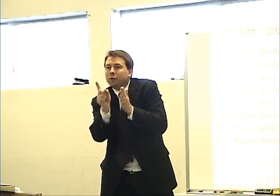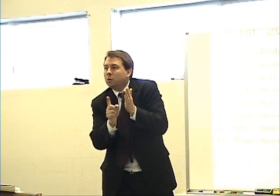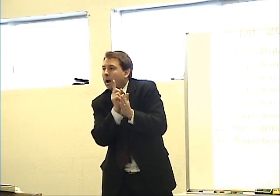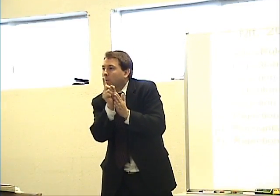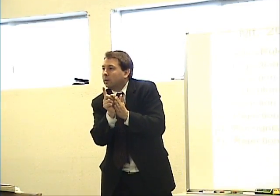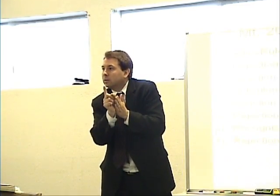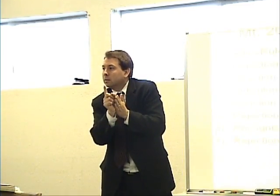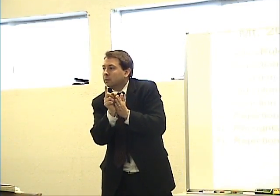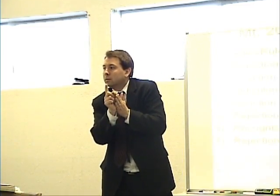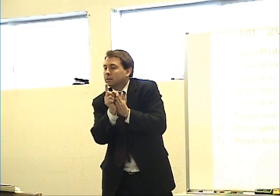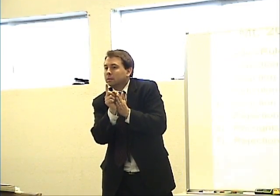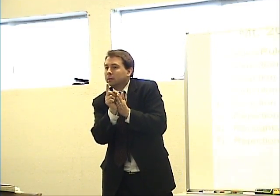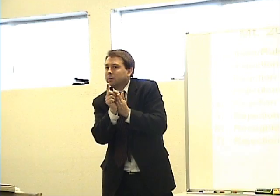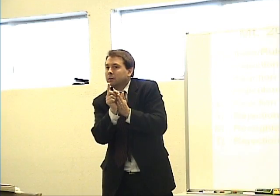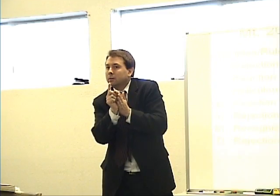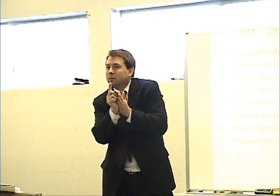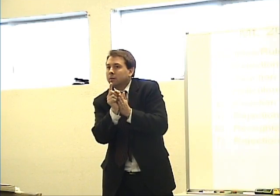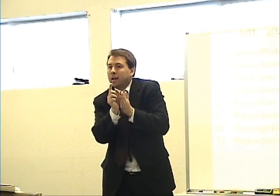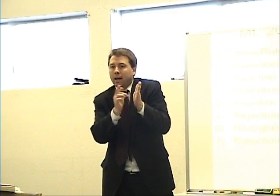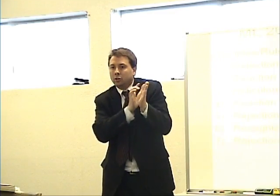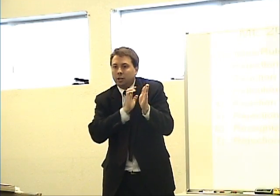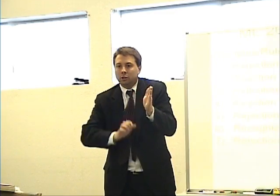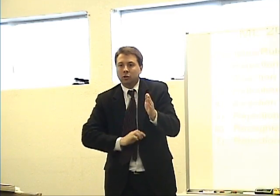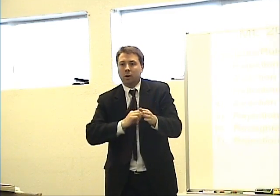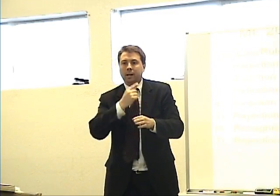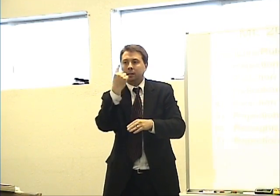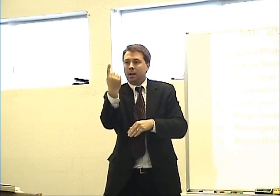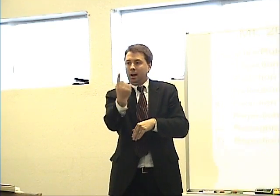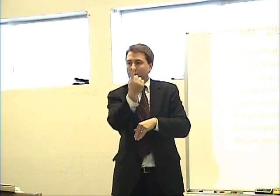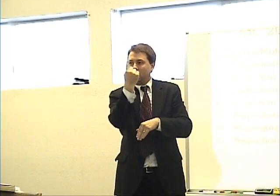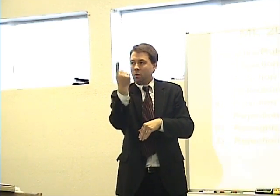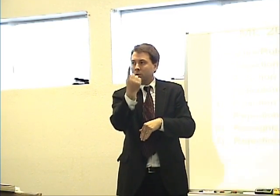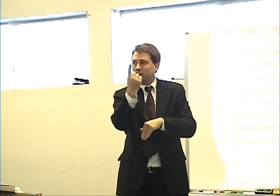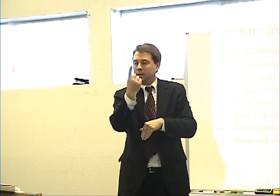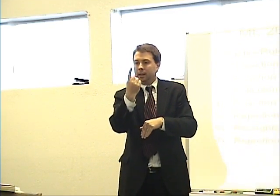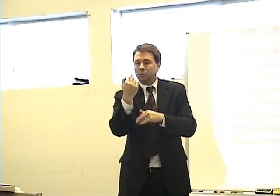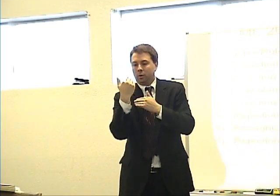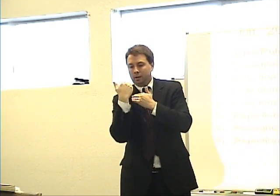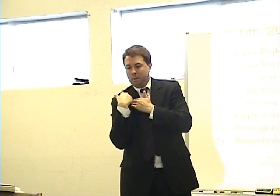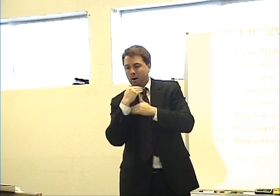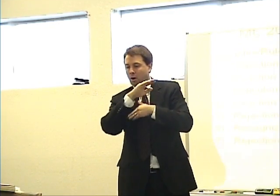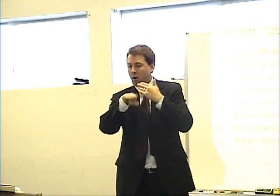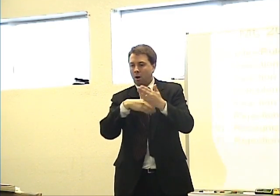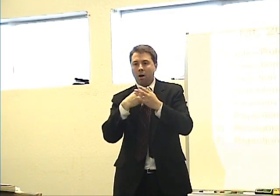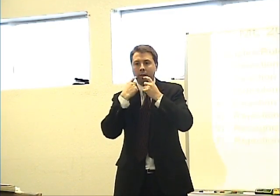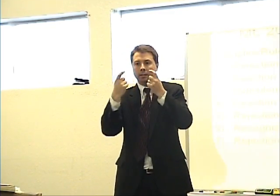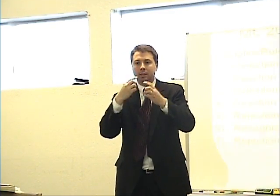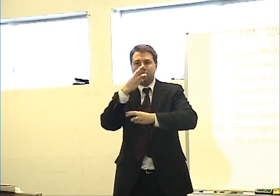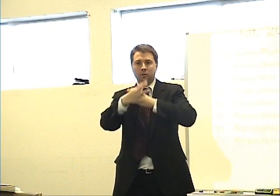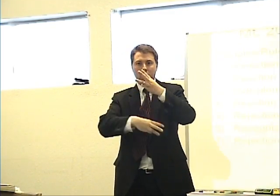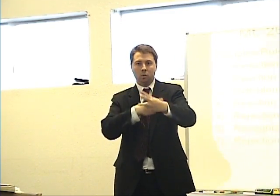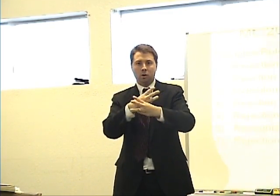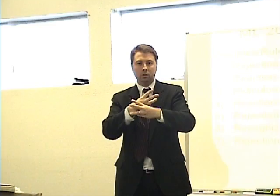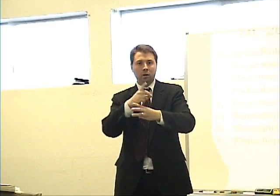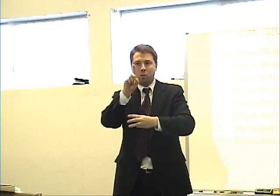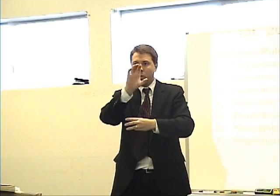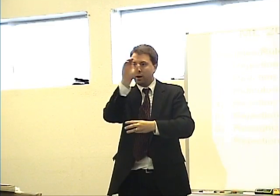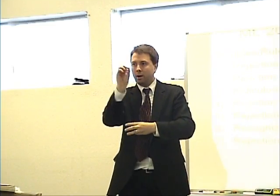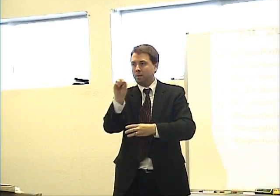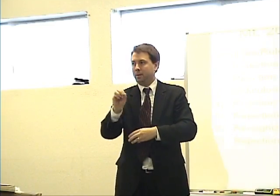few hours. And Jesus Christ alone is going to bear all the sins of the world,